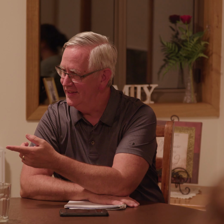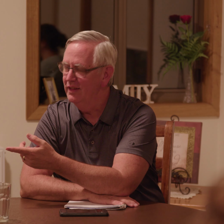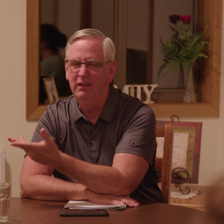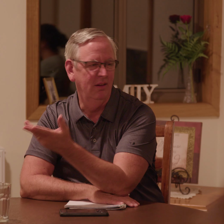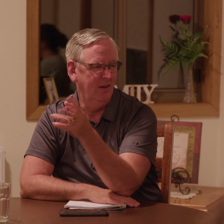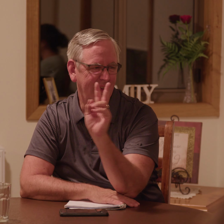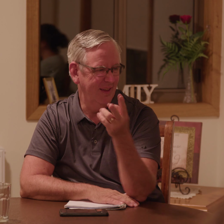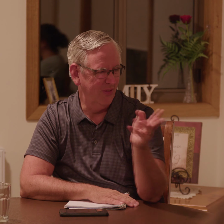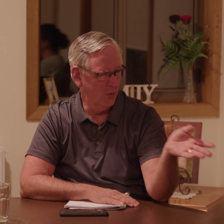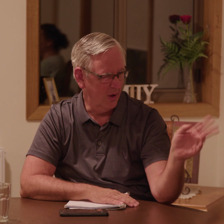P.